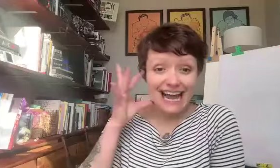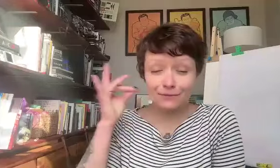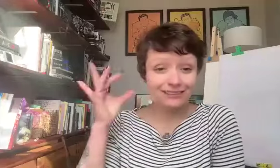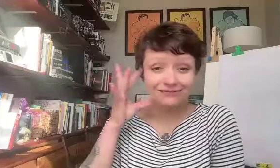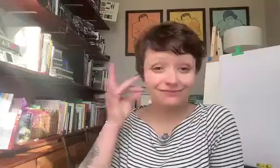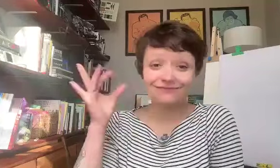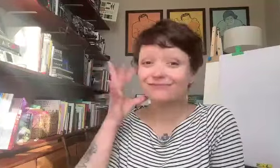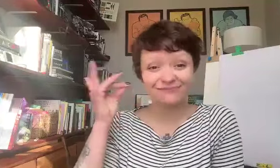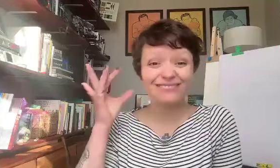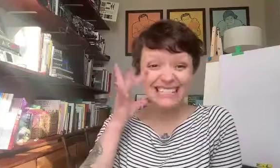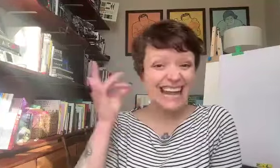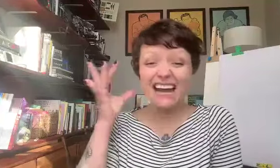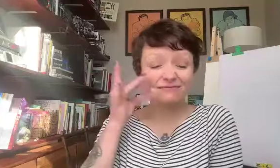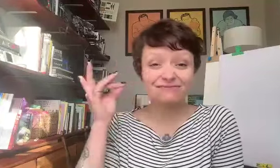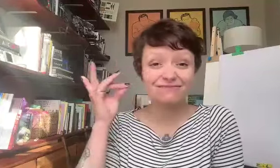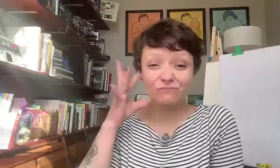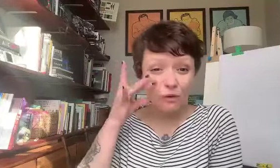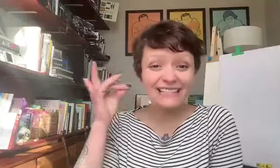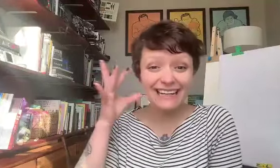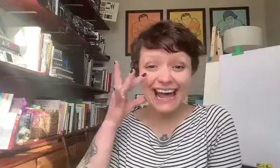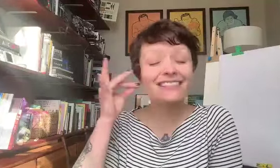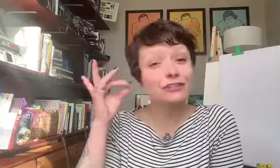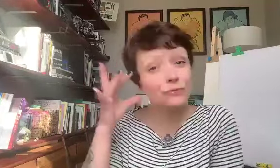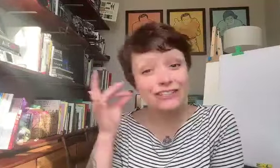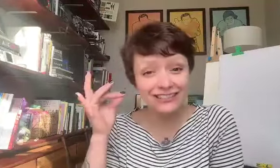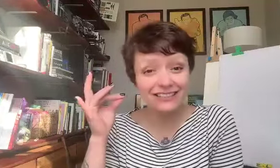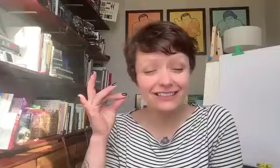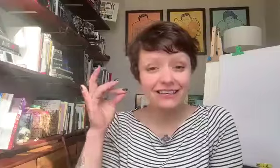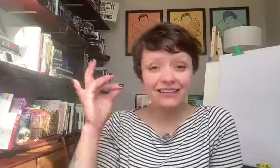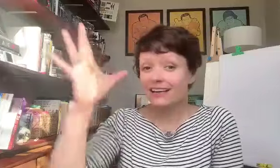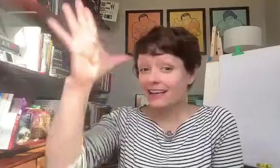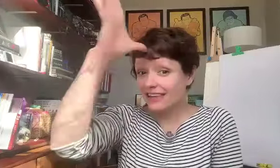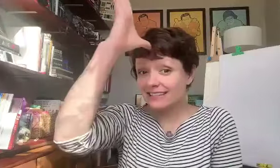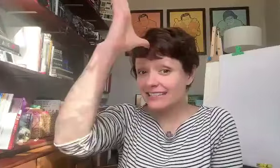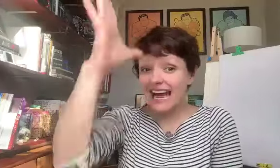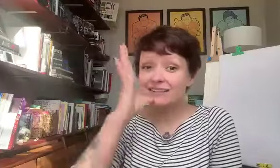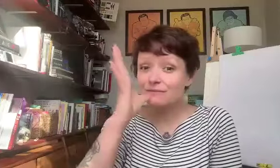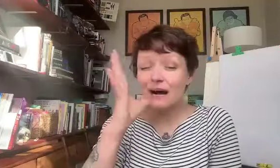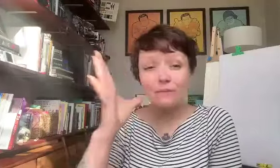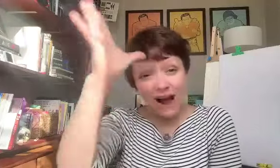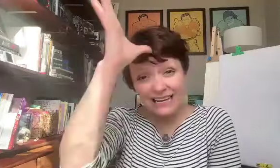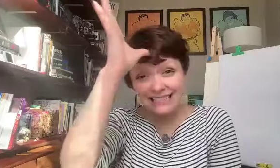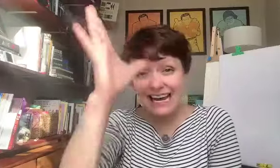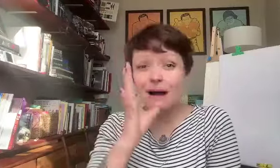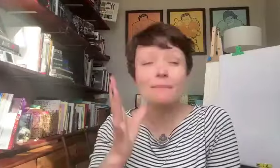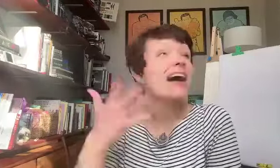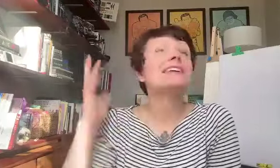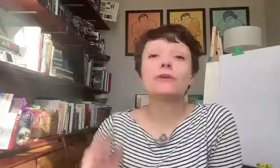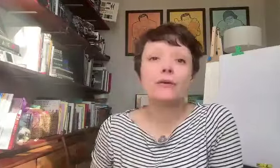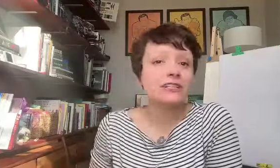animal. It's a cat. Why is it a cat? There's whiskers. This, dad, mom, why is this dad and mom? That's a great question.